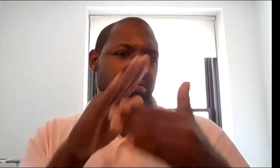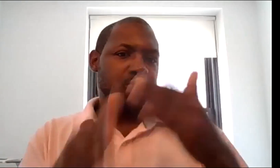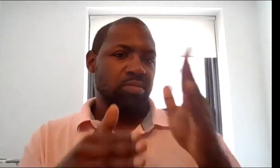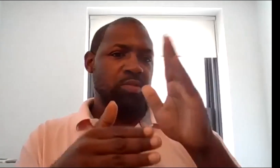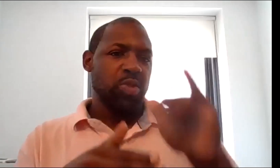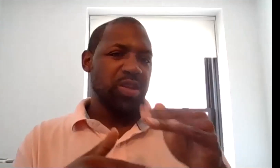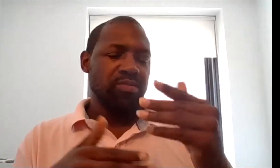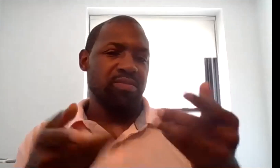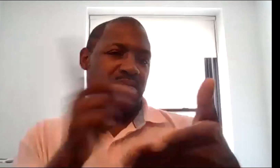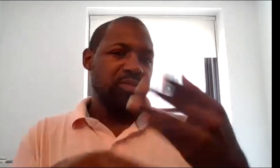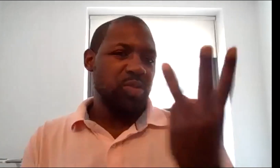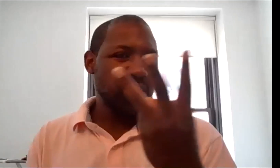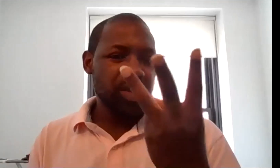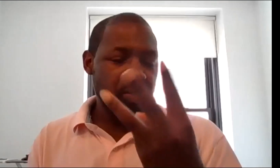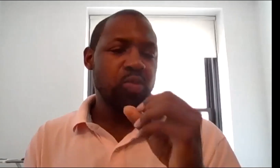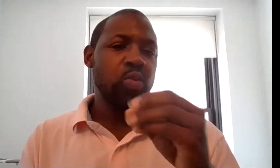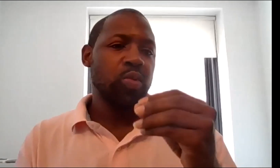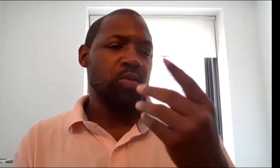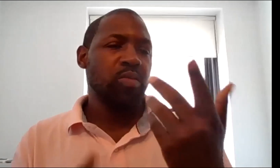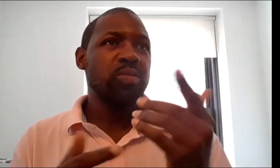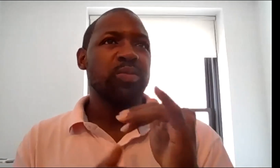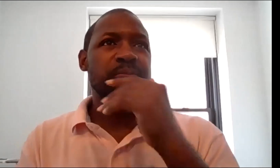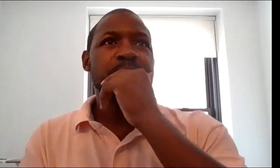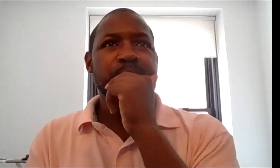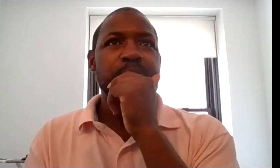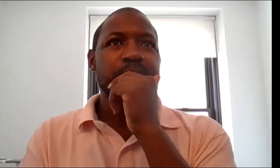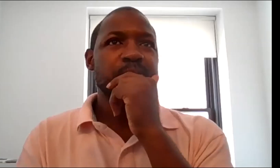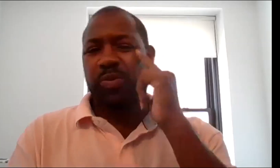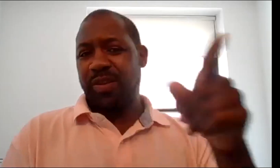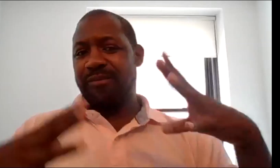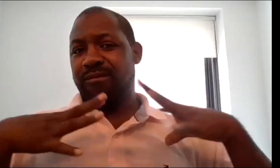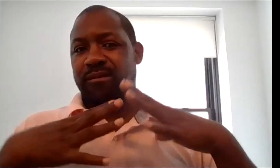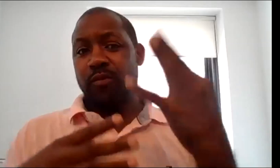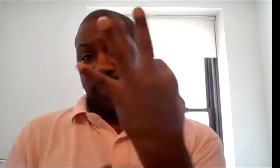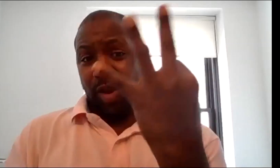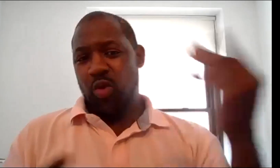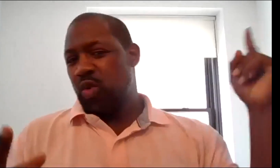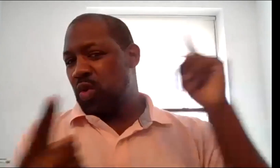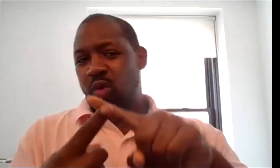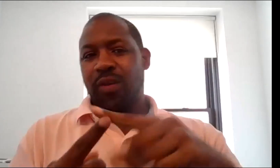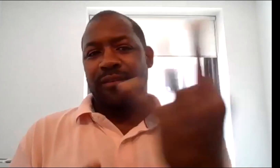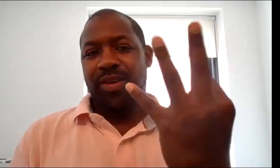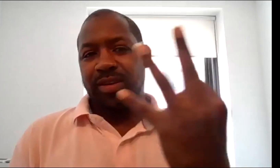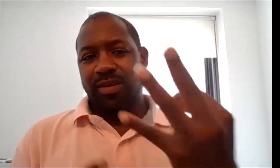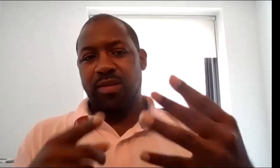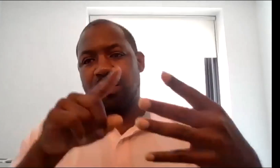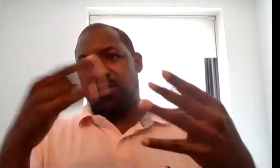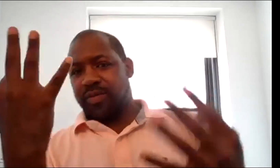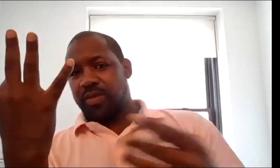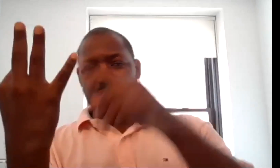ahead and do that. Have it all done and out there by next Wednesday. So she goes I think